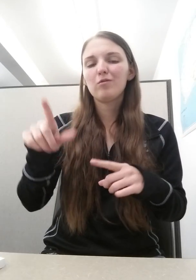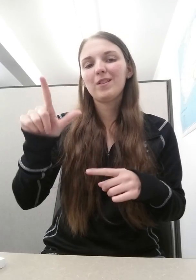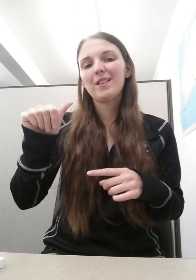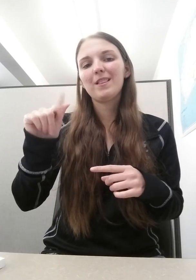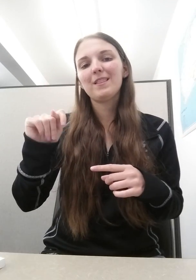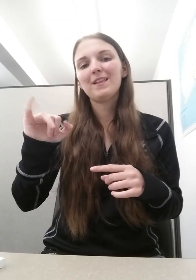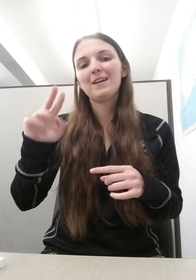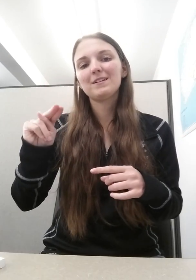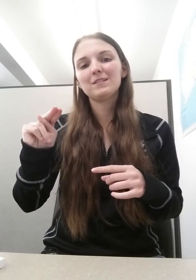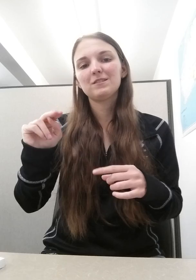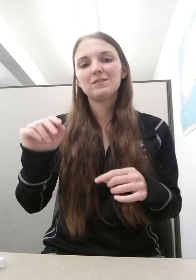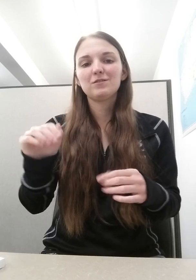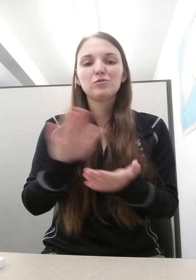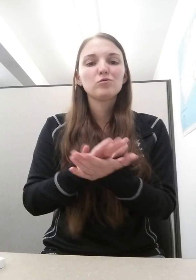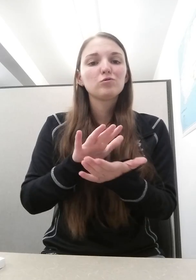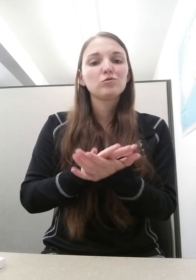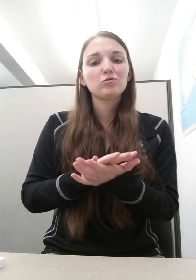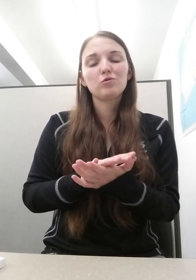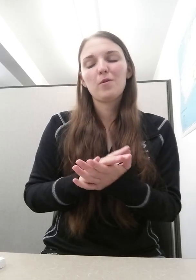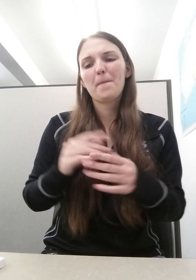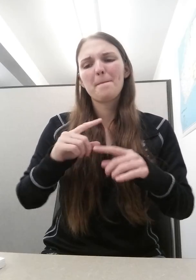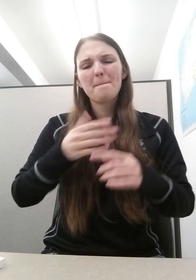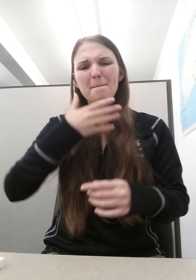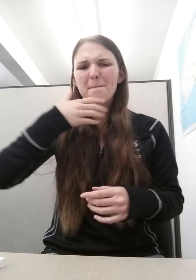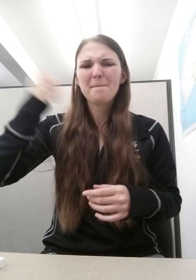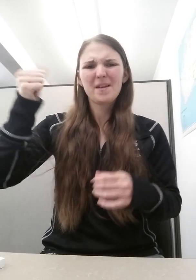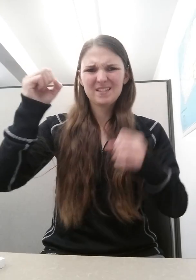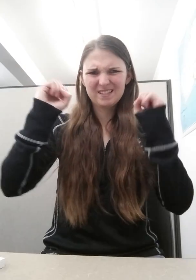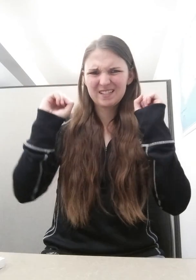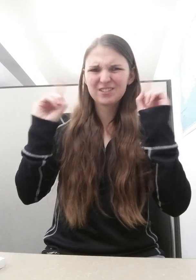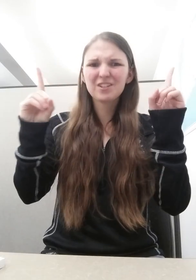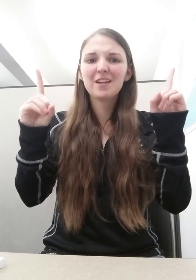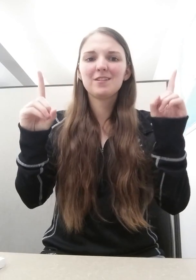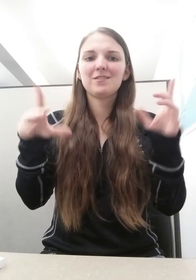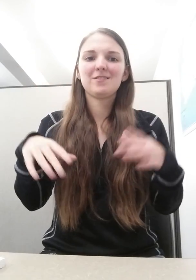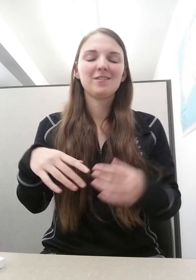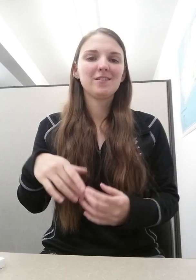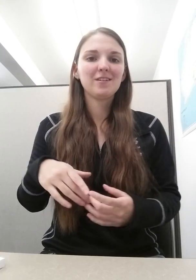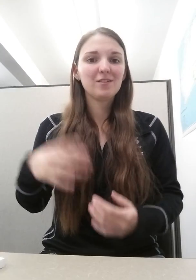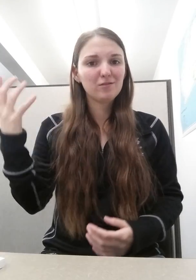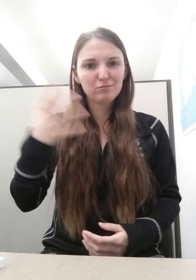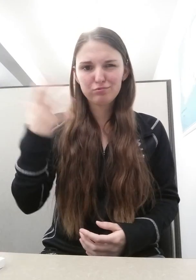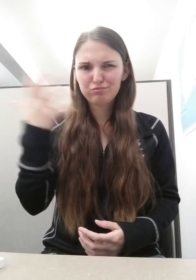Now tomorrow, we're going to follow William past the age of 12 into his teenage years,